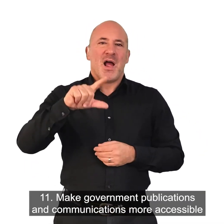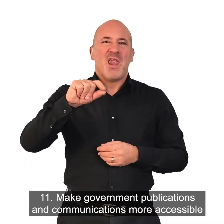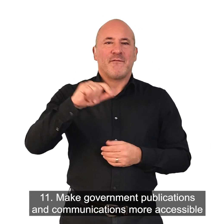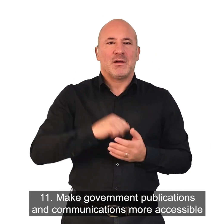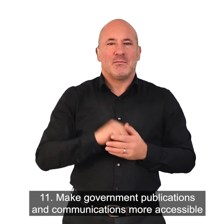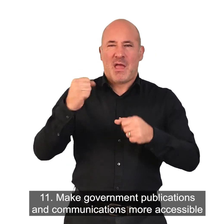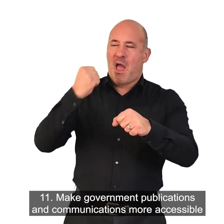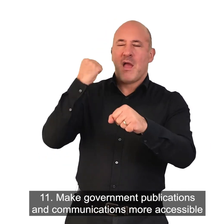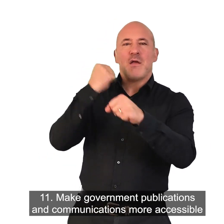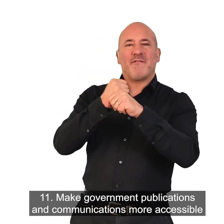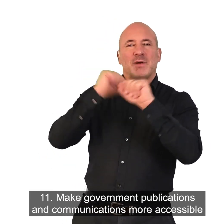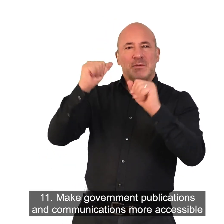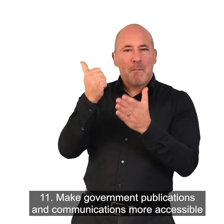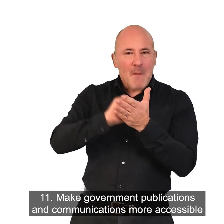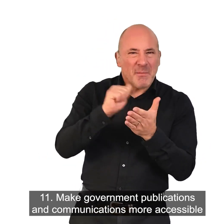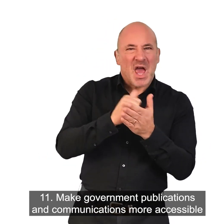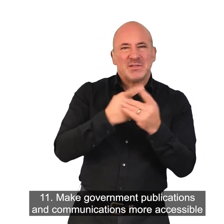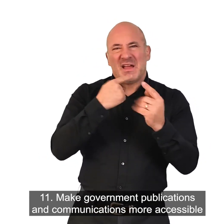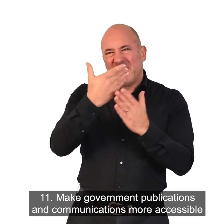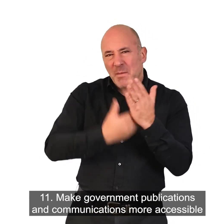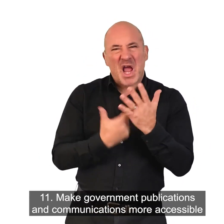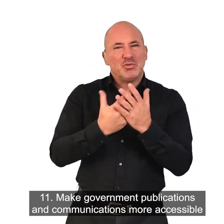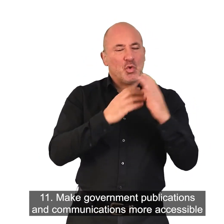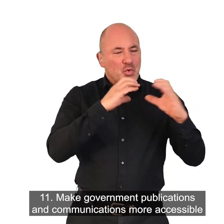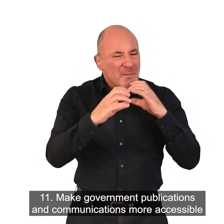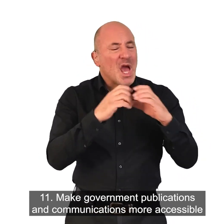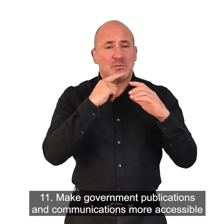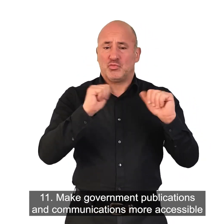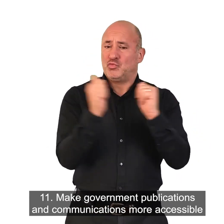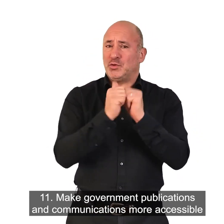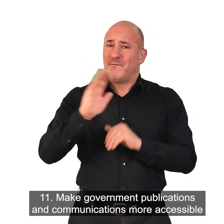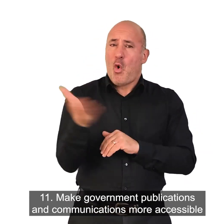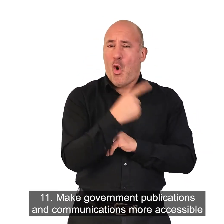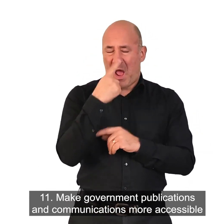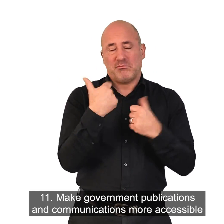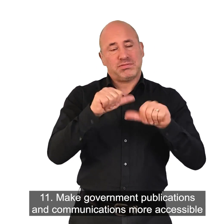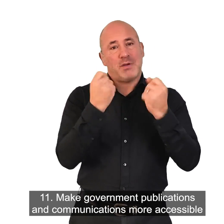11. Make government publications and communications more accessible.